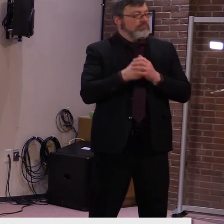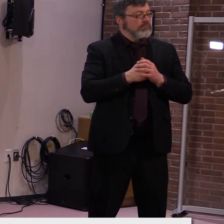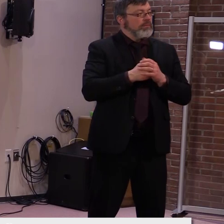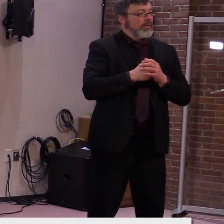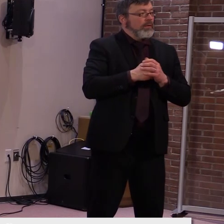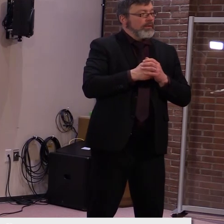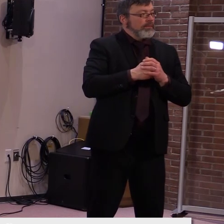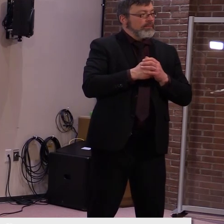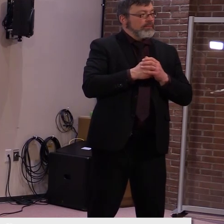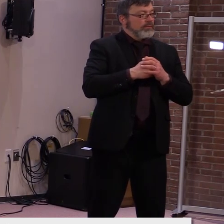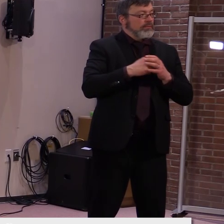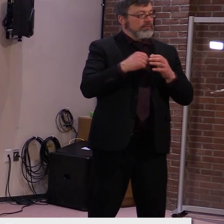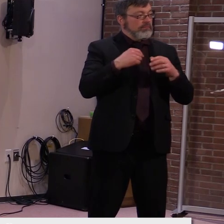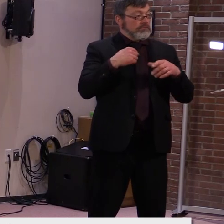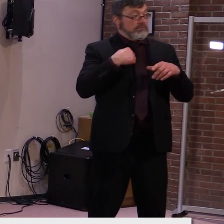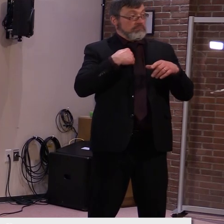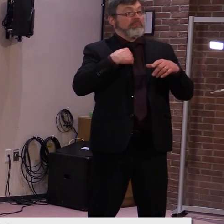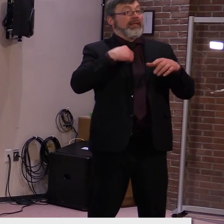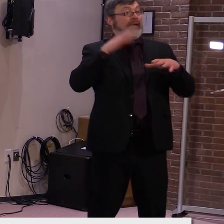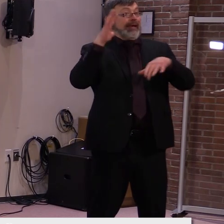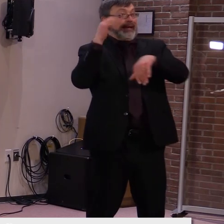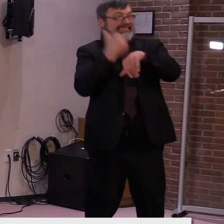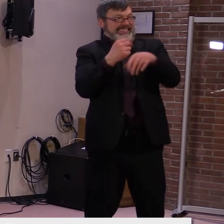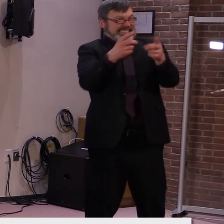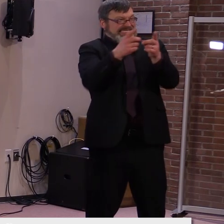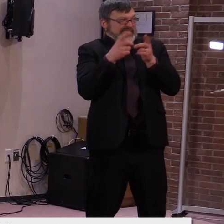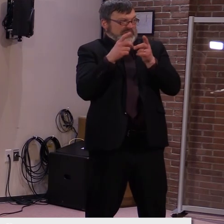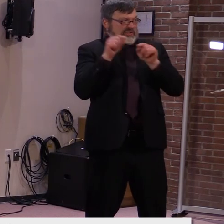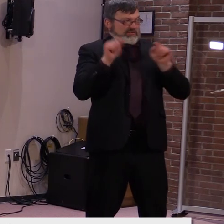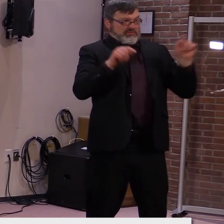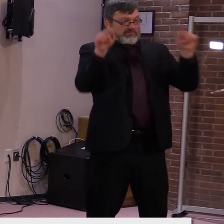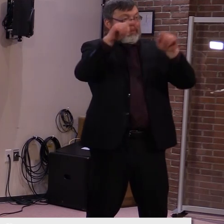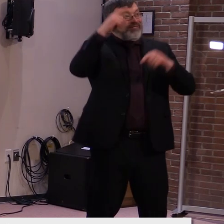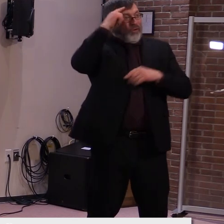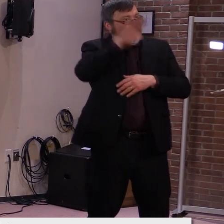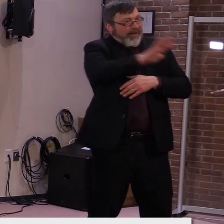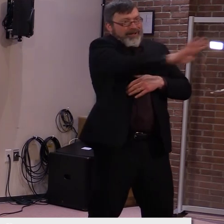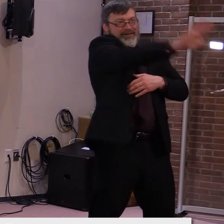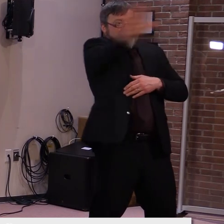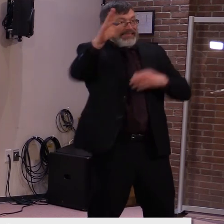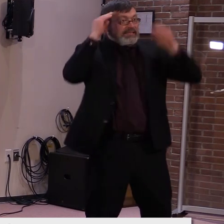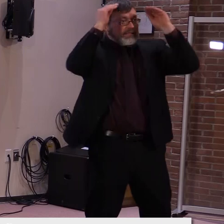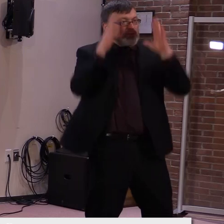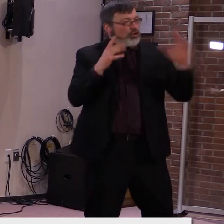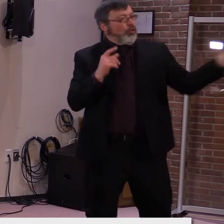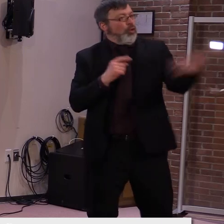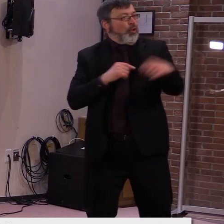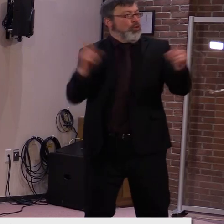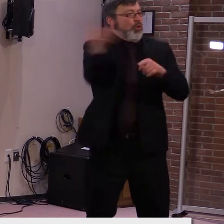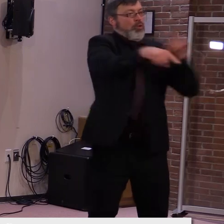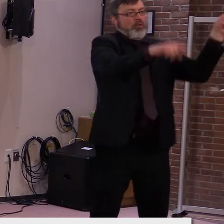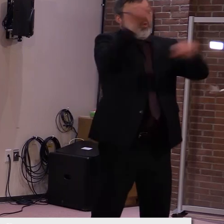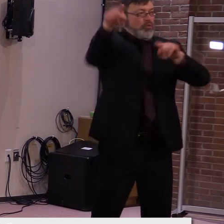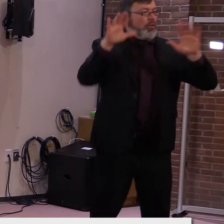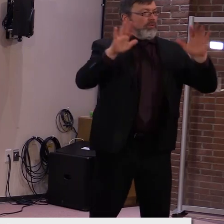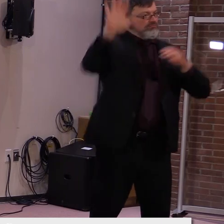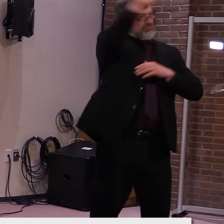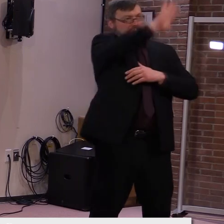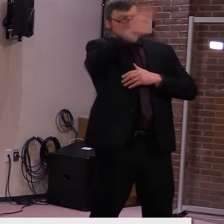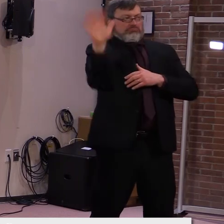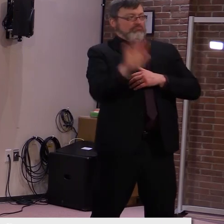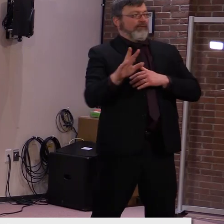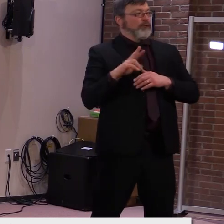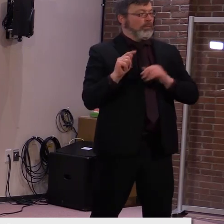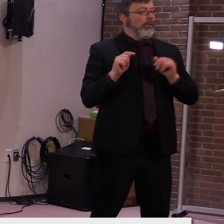efficiency. The program will start slowly and will ramp up quickly in the next couple of weeks. We ask for your patience during